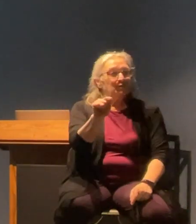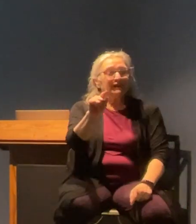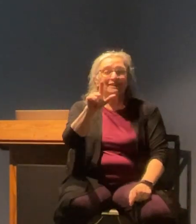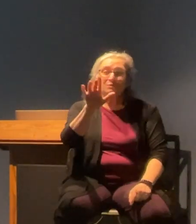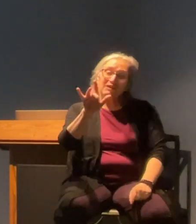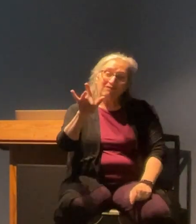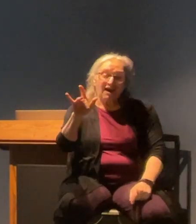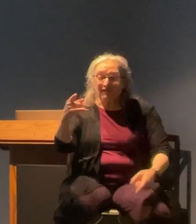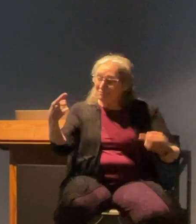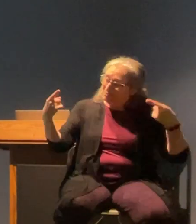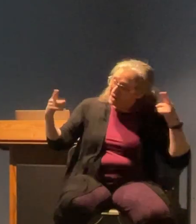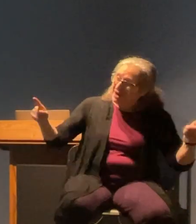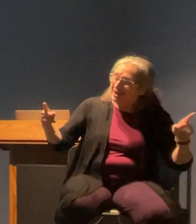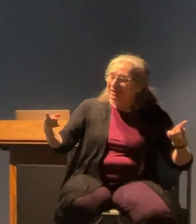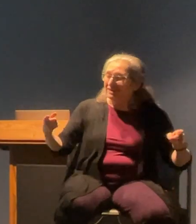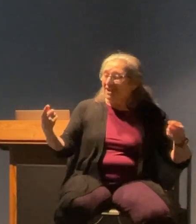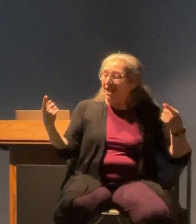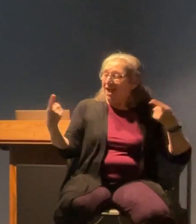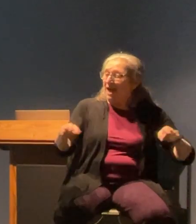did.